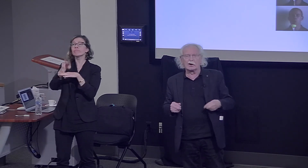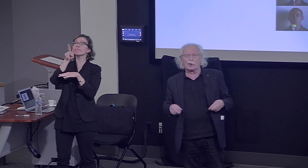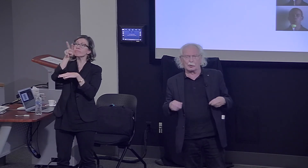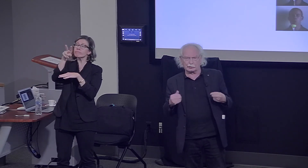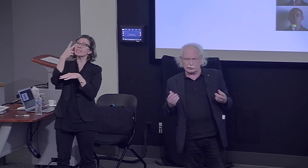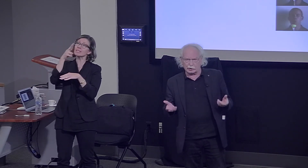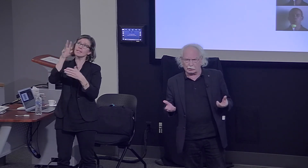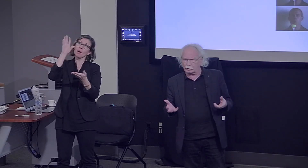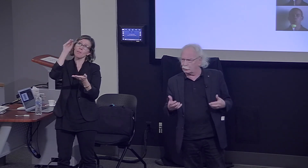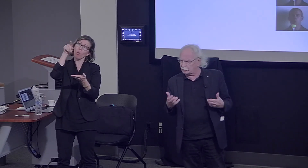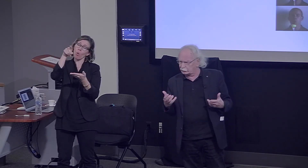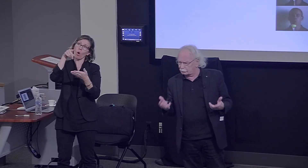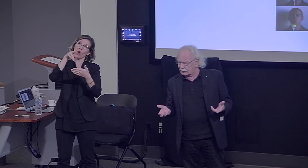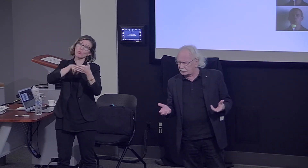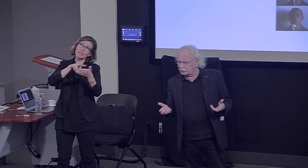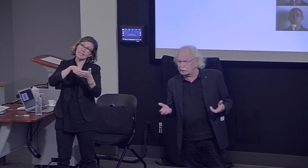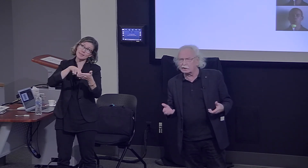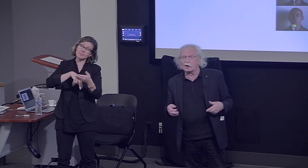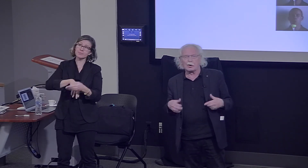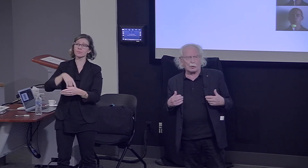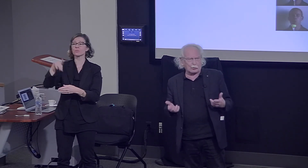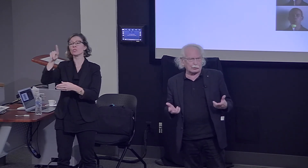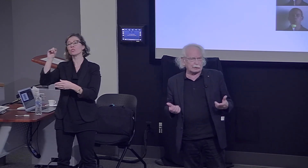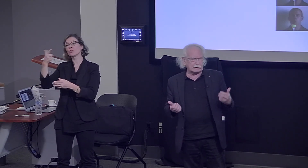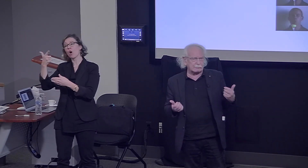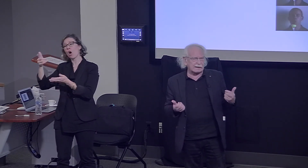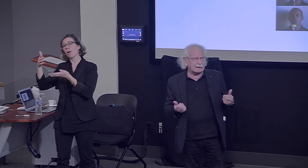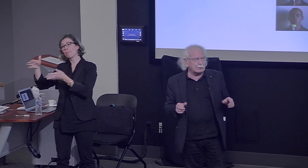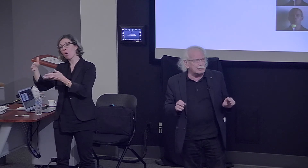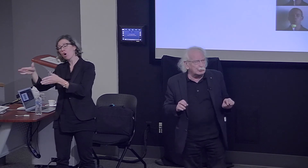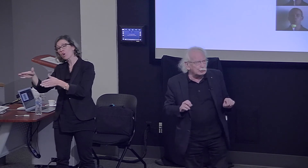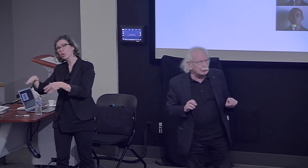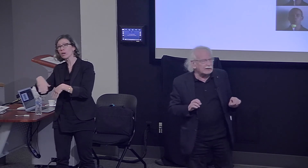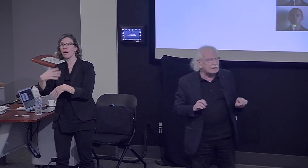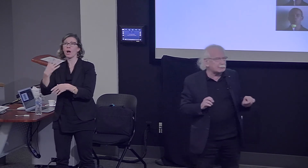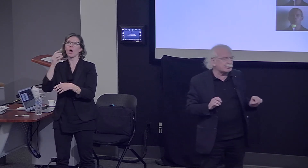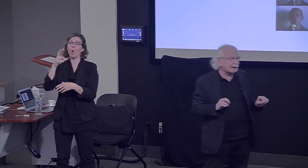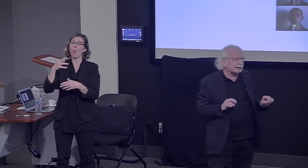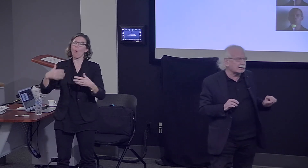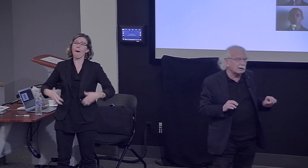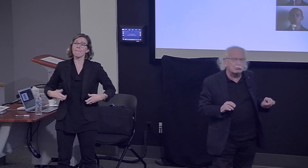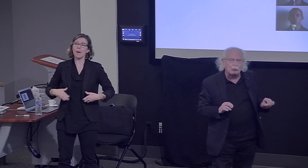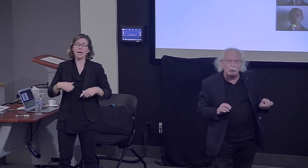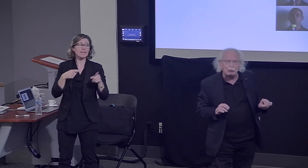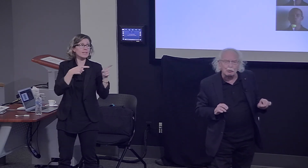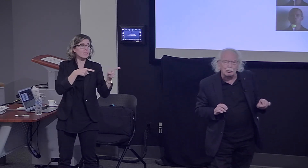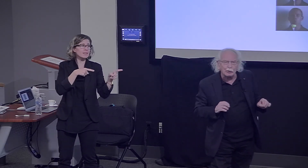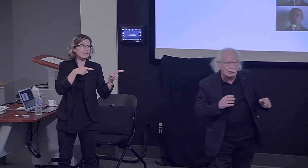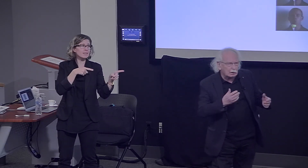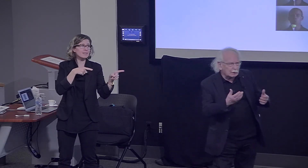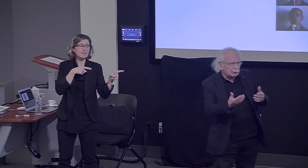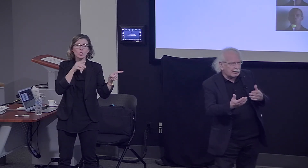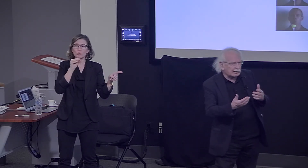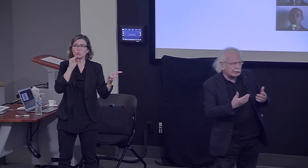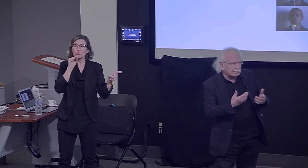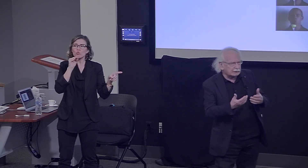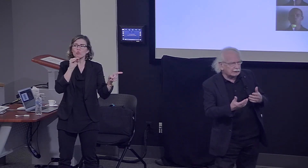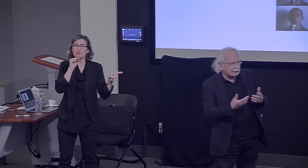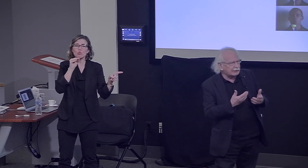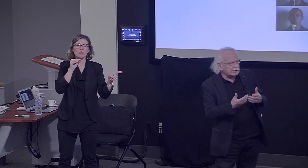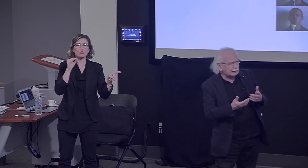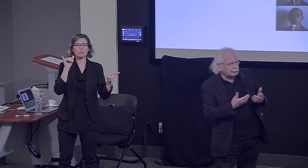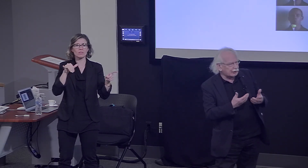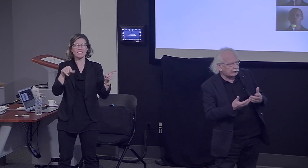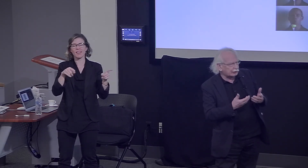reading, or the dog which is barking, or the monkey which is doing lip smacking. Lip smacking is